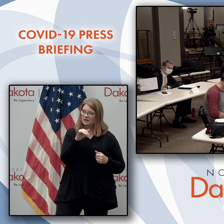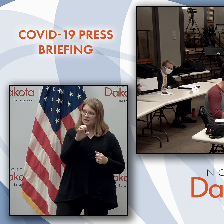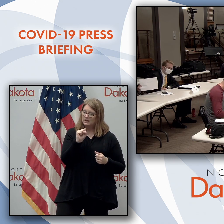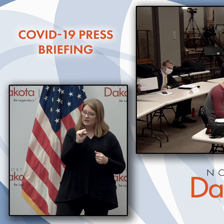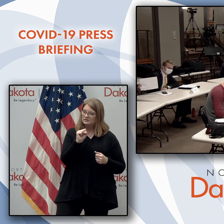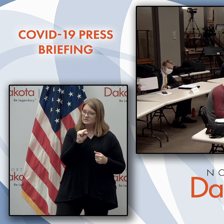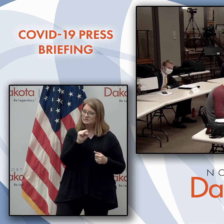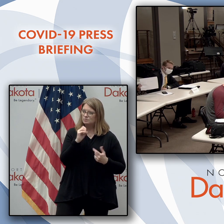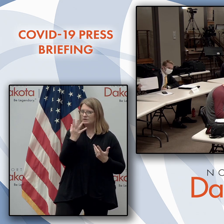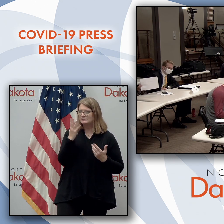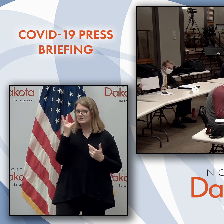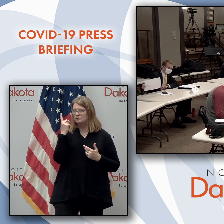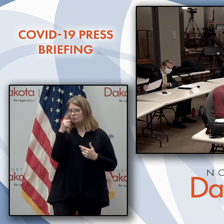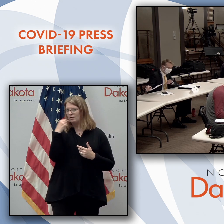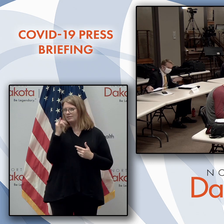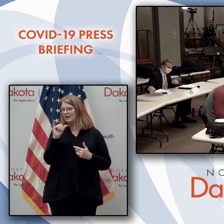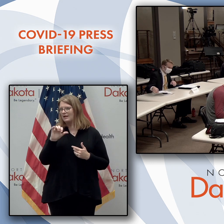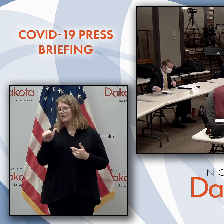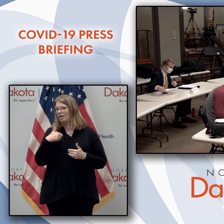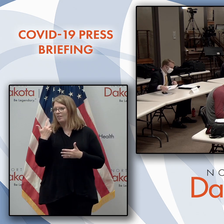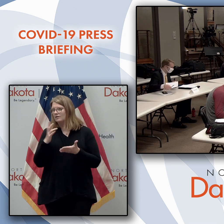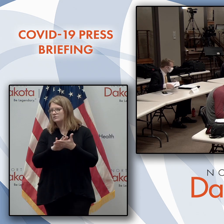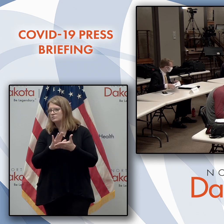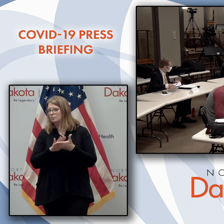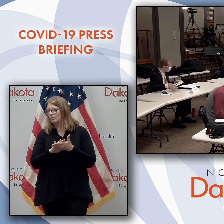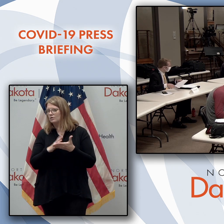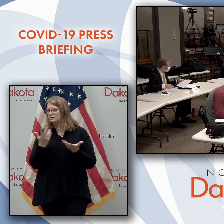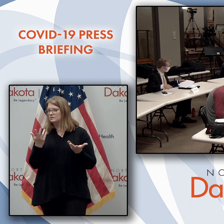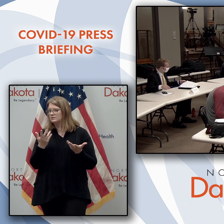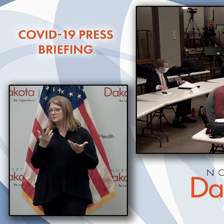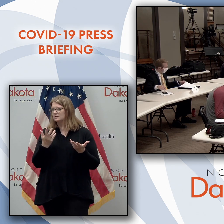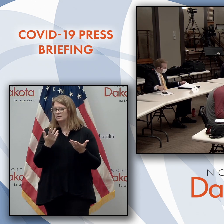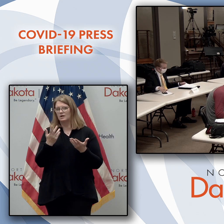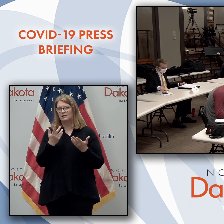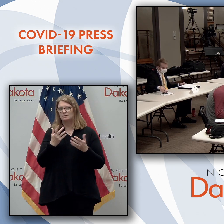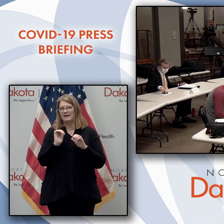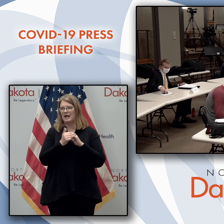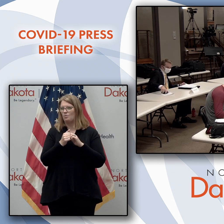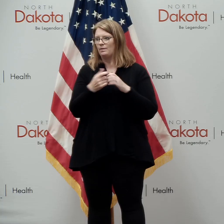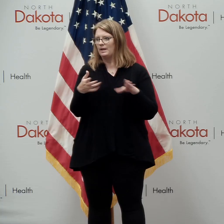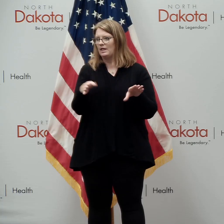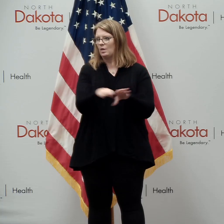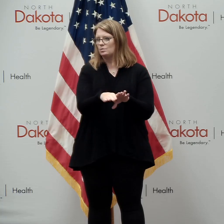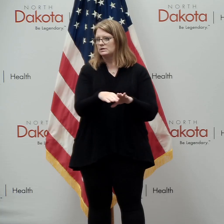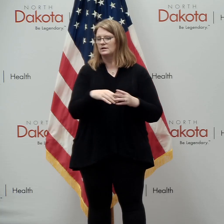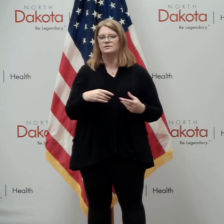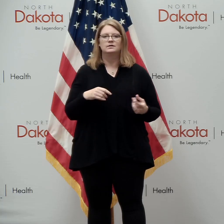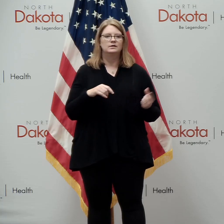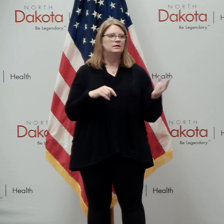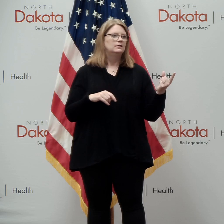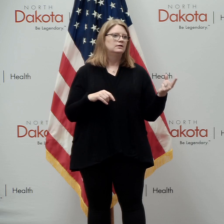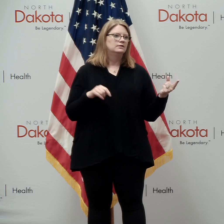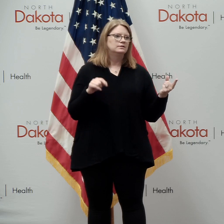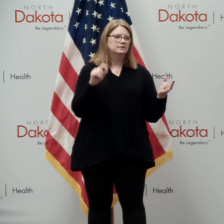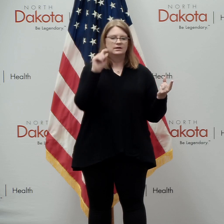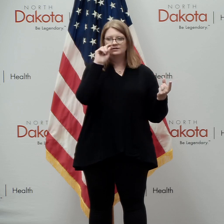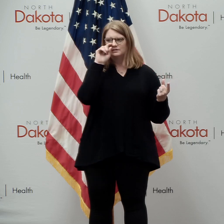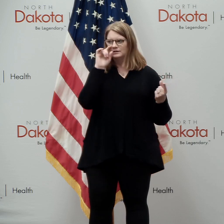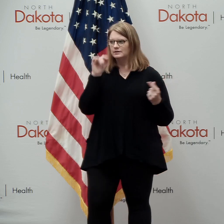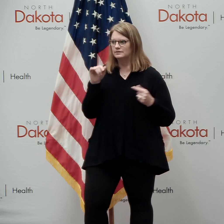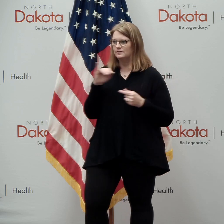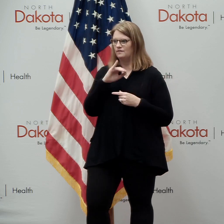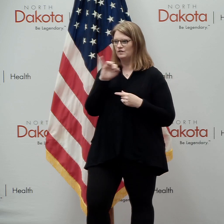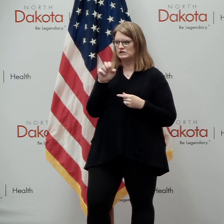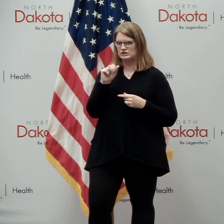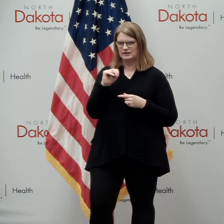looks like at other schools? And at what point would these cases lead to closures? Well, I'll work my way back for Jean.